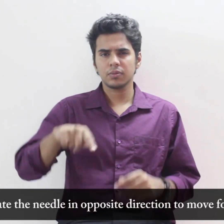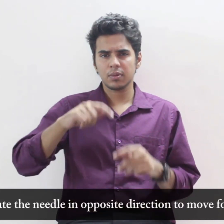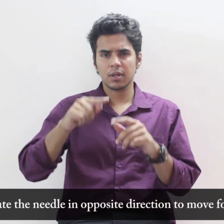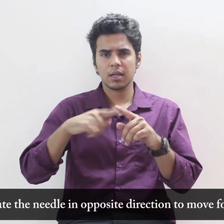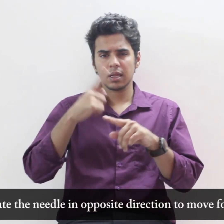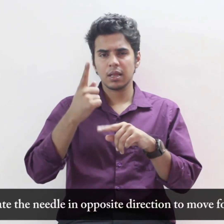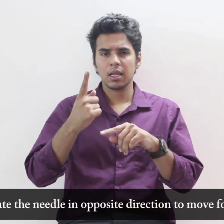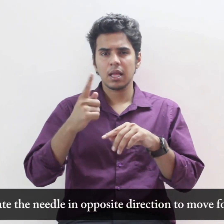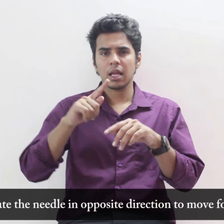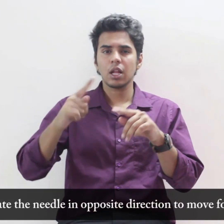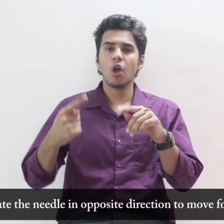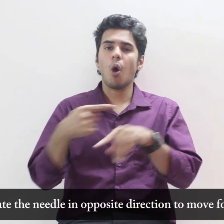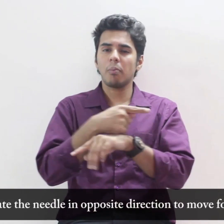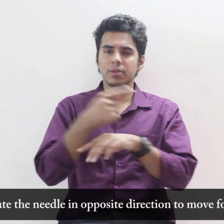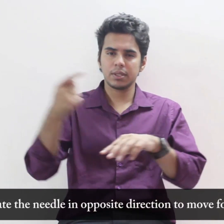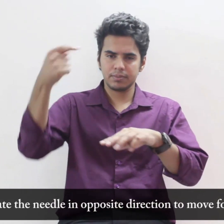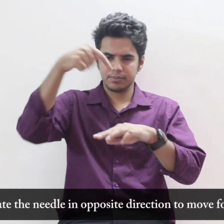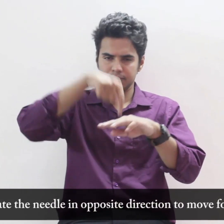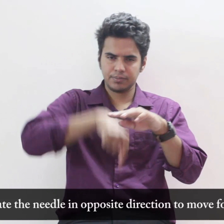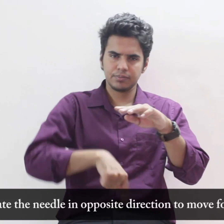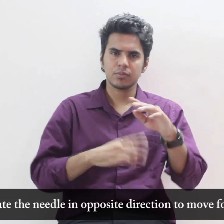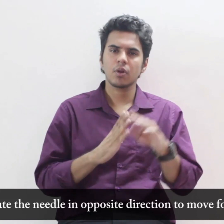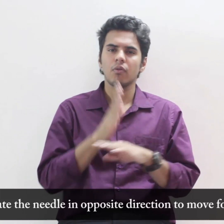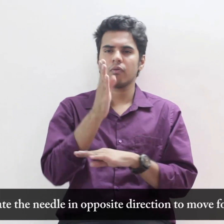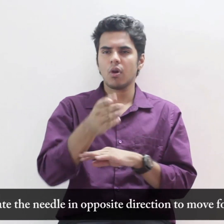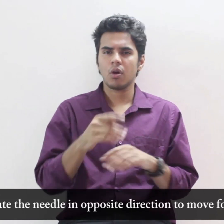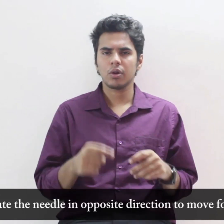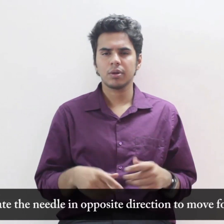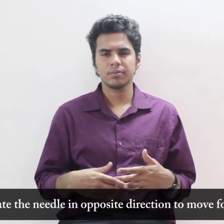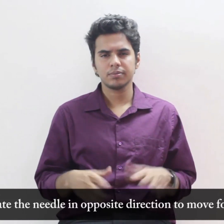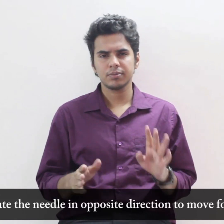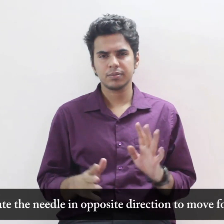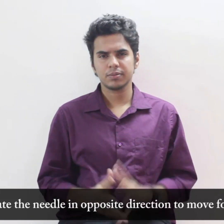Rotate the needle in opposite direction to move forward.